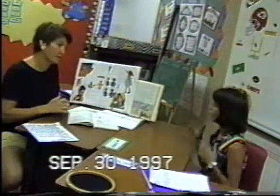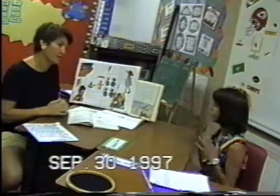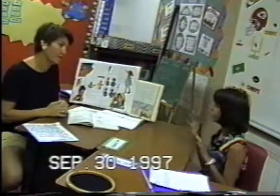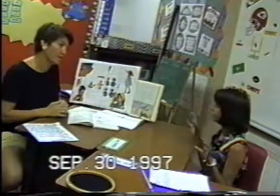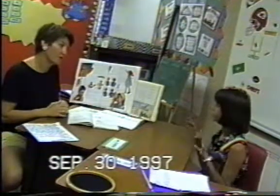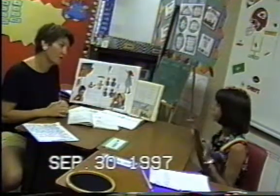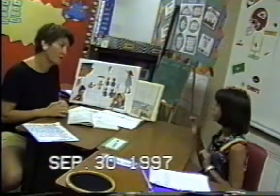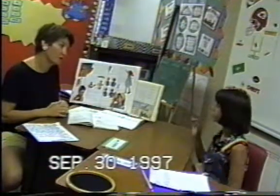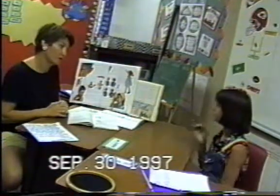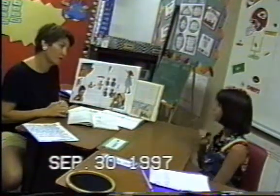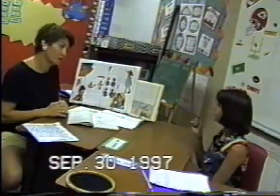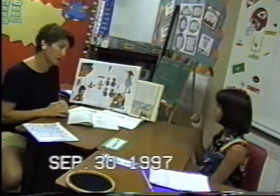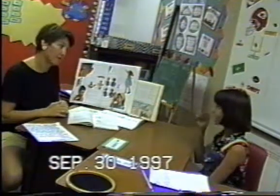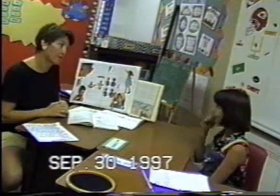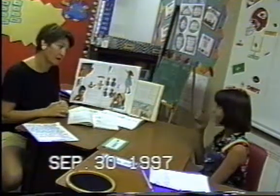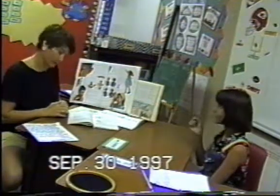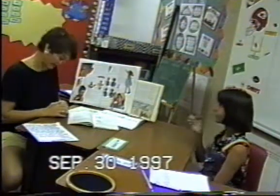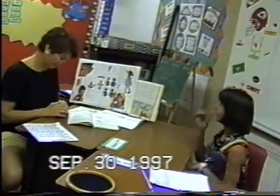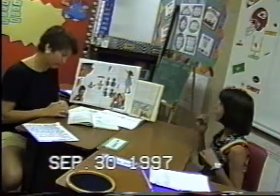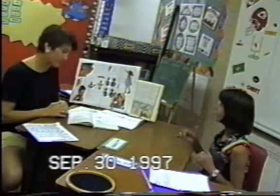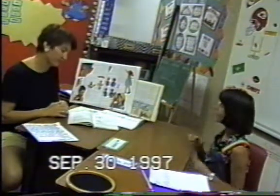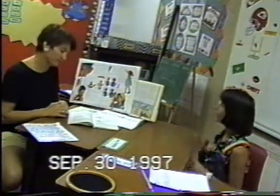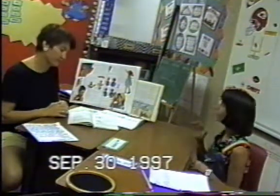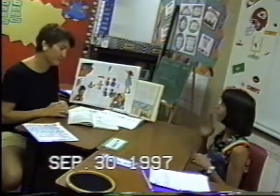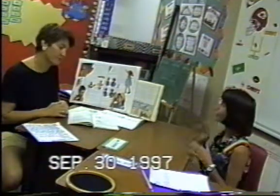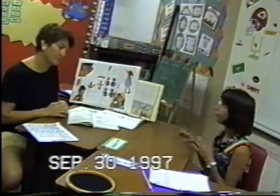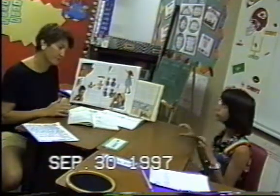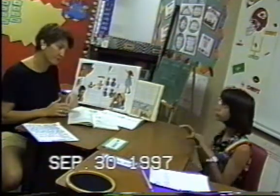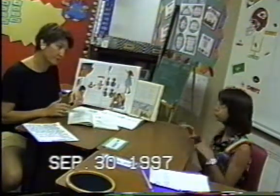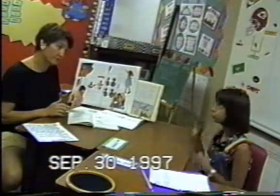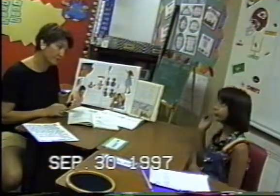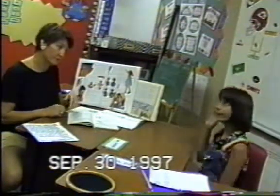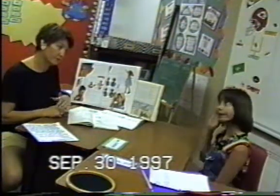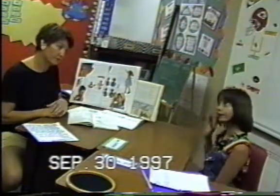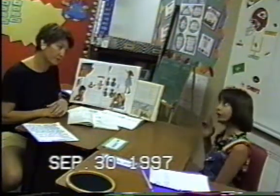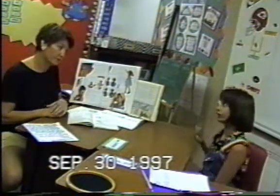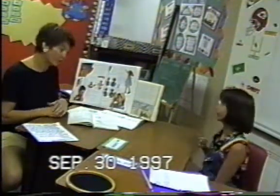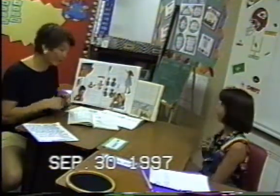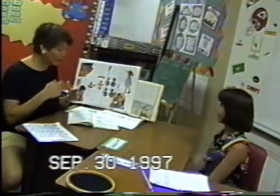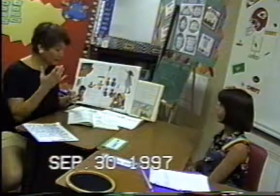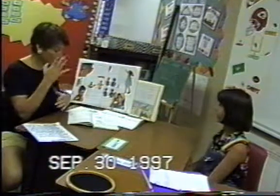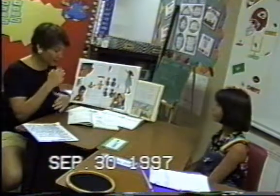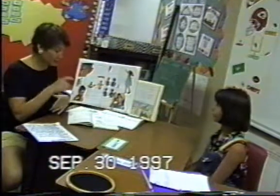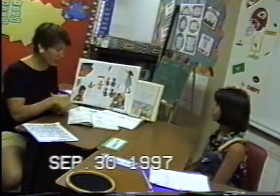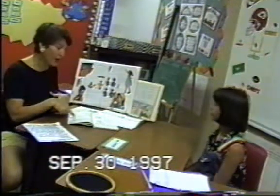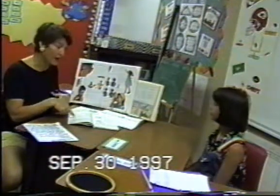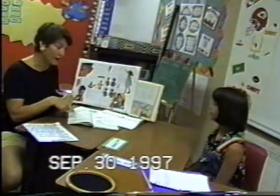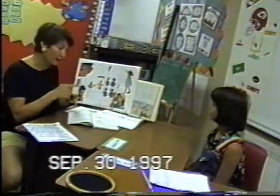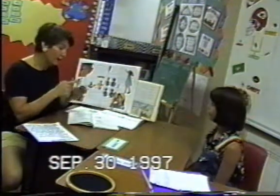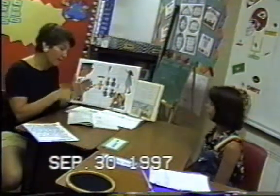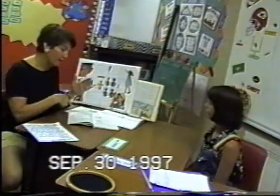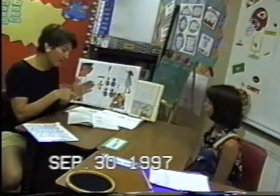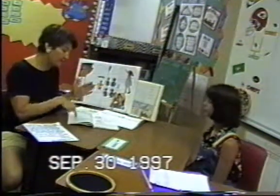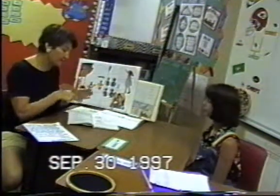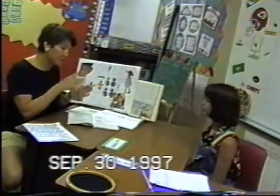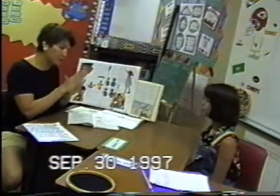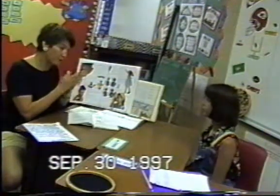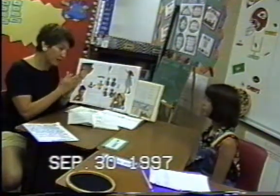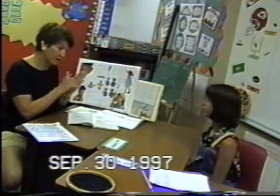are finished doing the eyes. Now we have to hear. Well, guess what? What? This book,